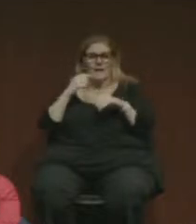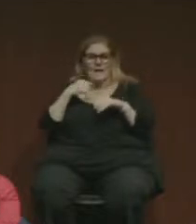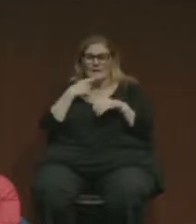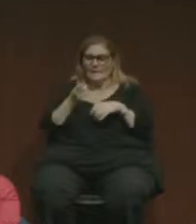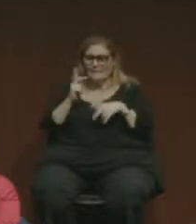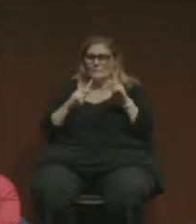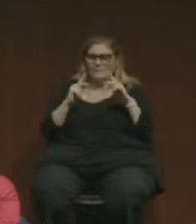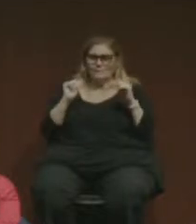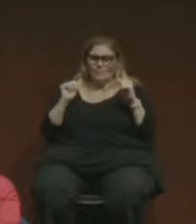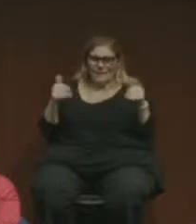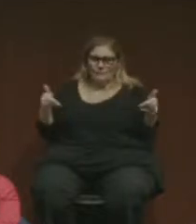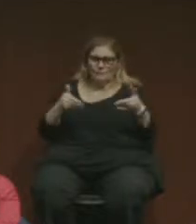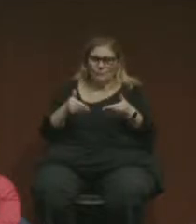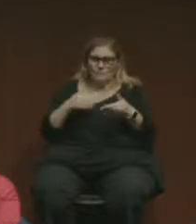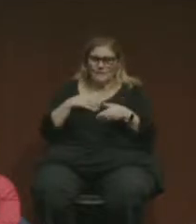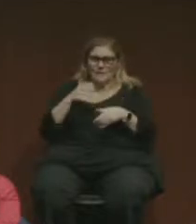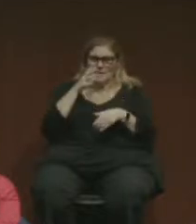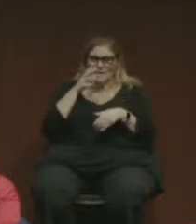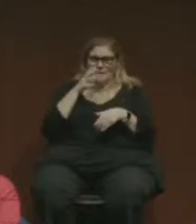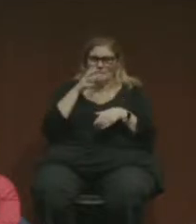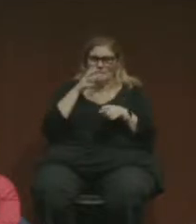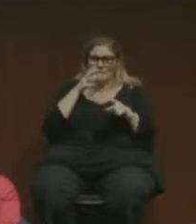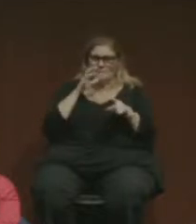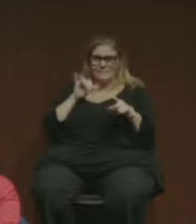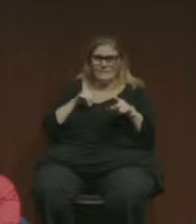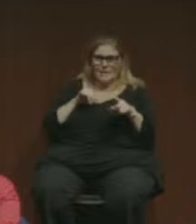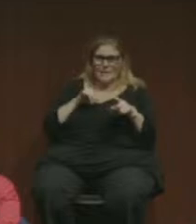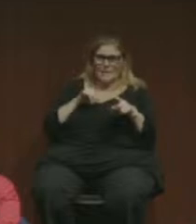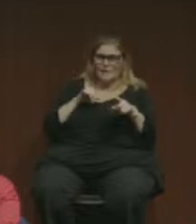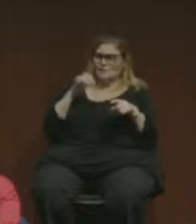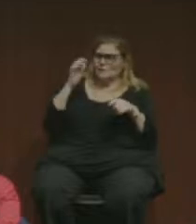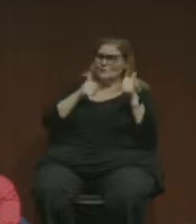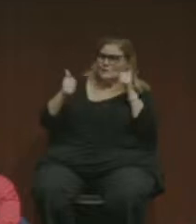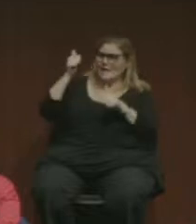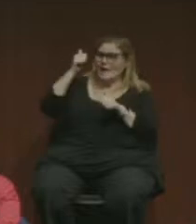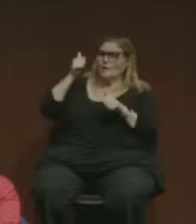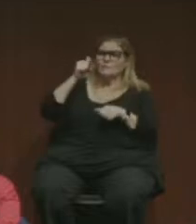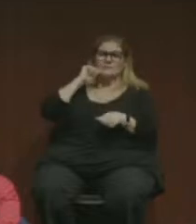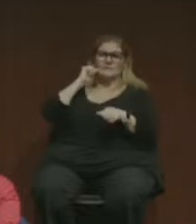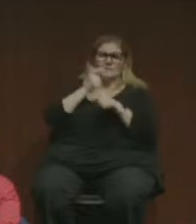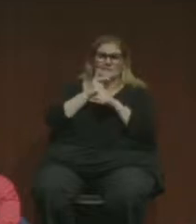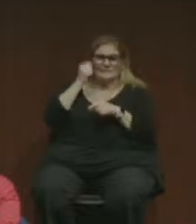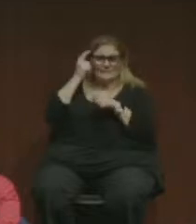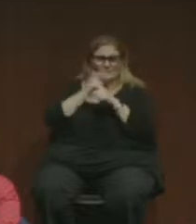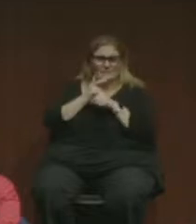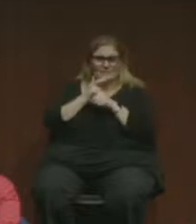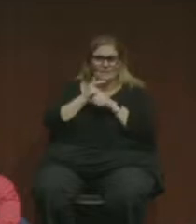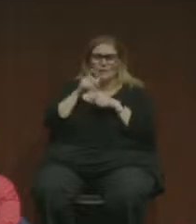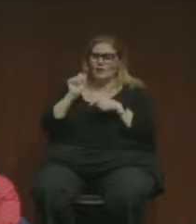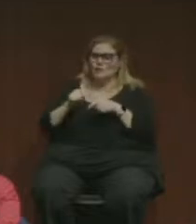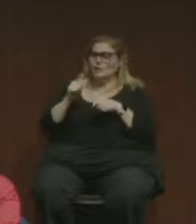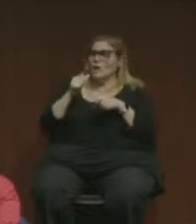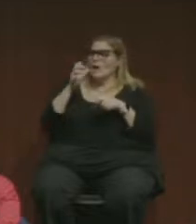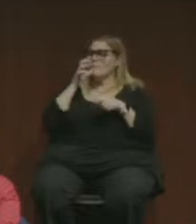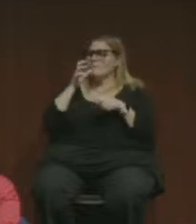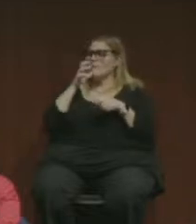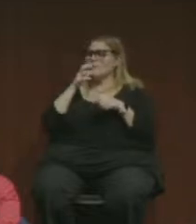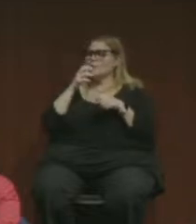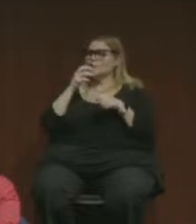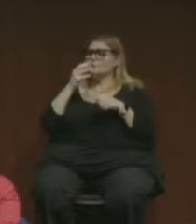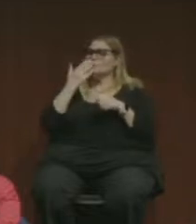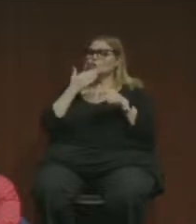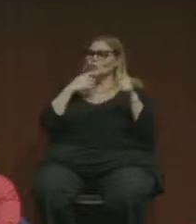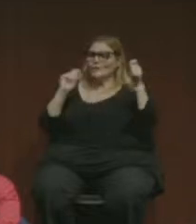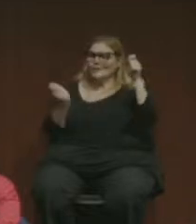people when I introduce myself that my mother cut sugarcane. She's the eldest of her siblings. She cut sugarcane and her mother cut